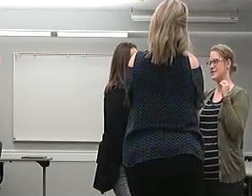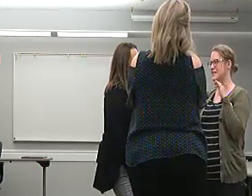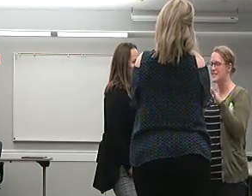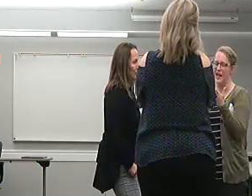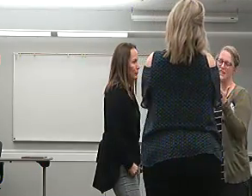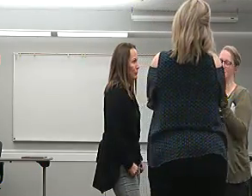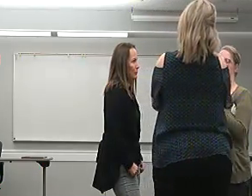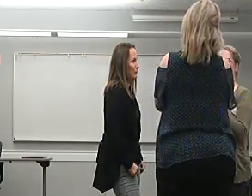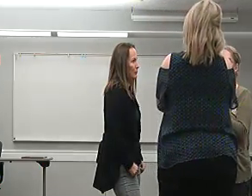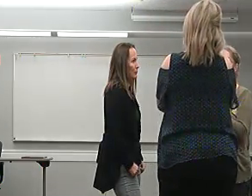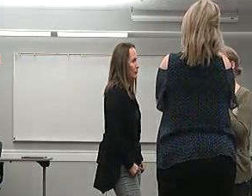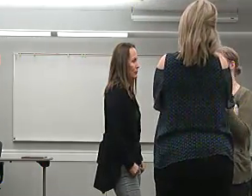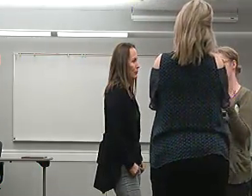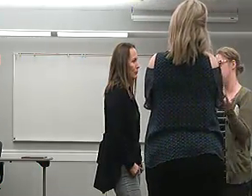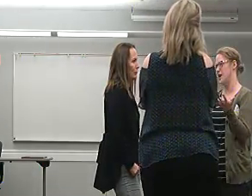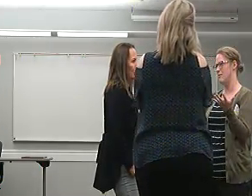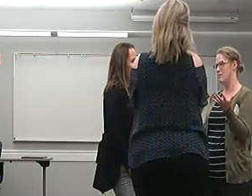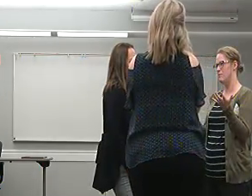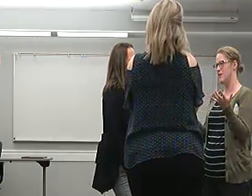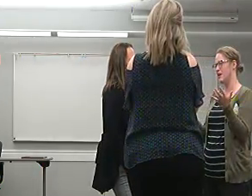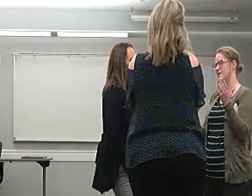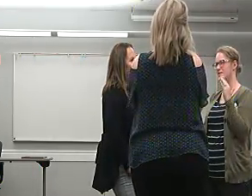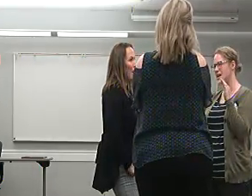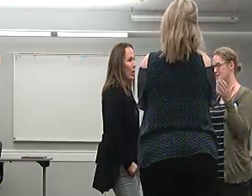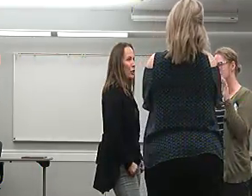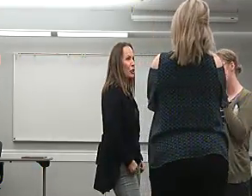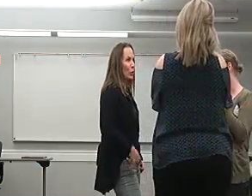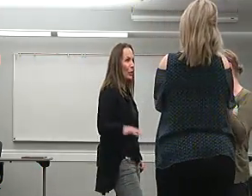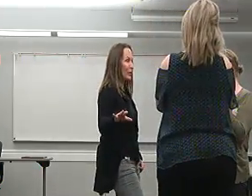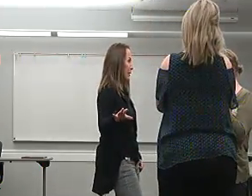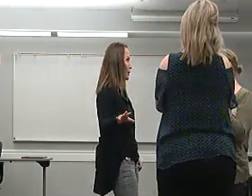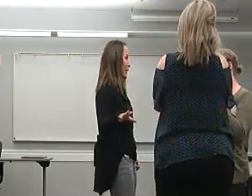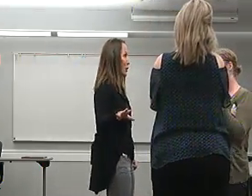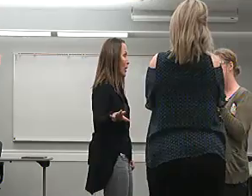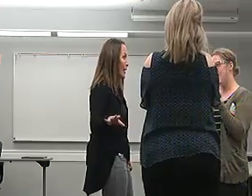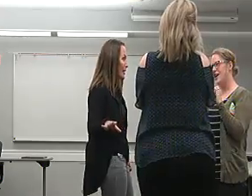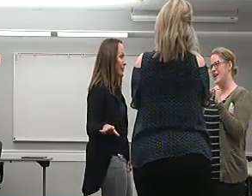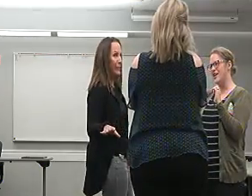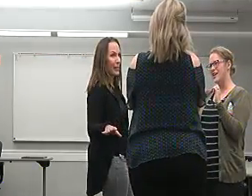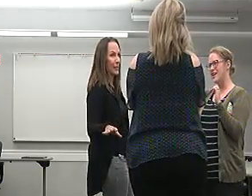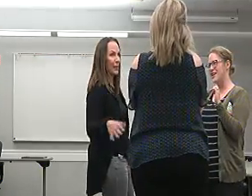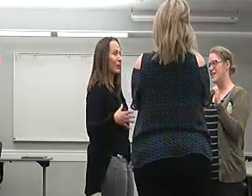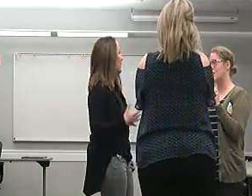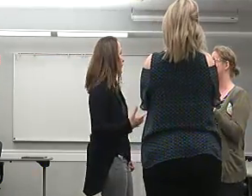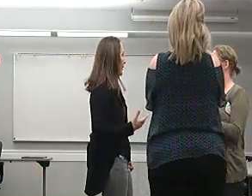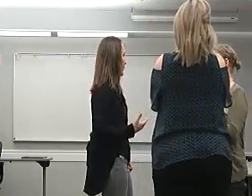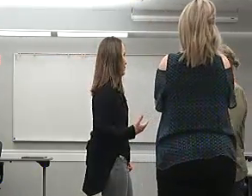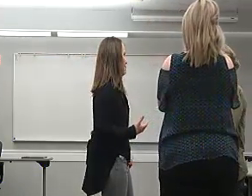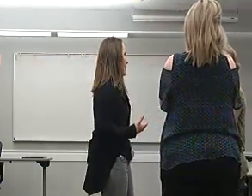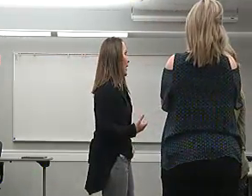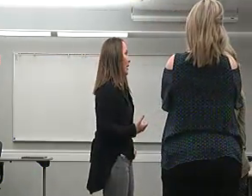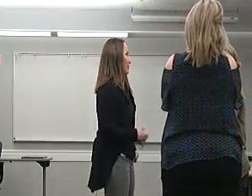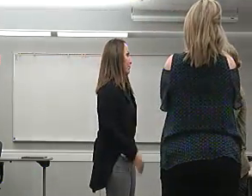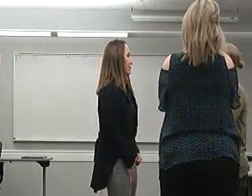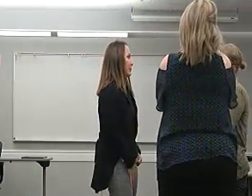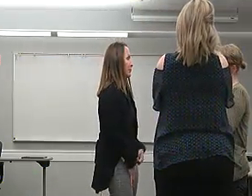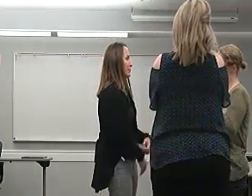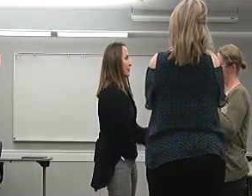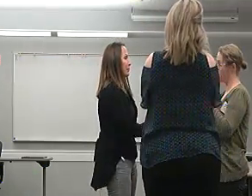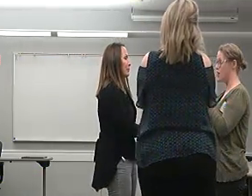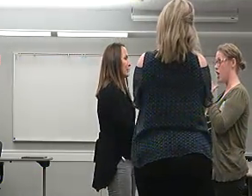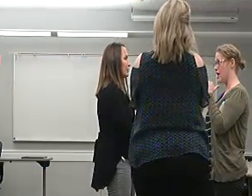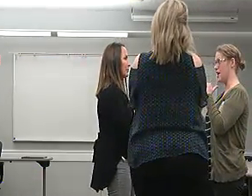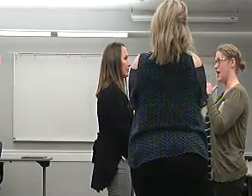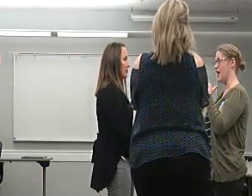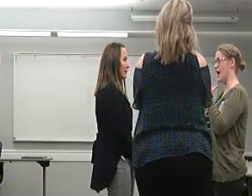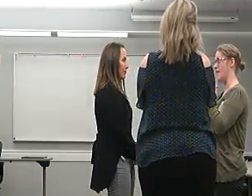like, it was like a general authority speech. yeah, it's not. You know, like walking through your room. Like, they were like, I don't know. And I'm